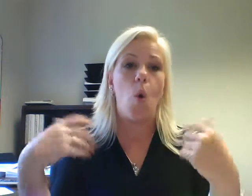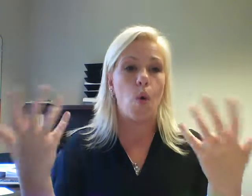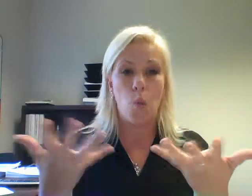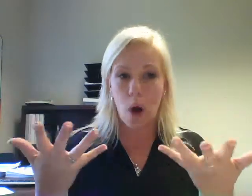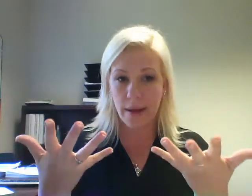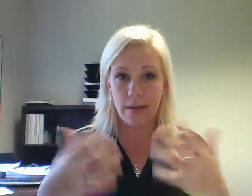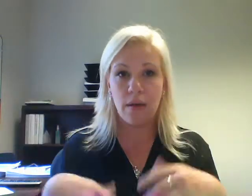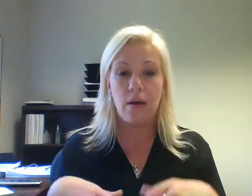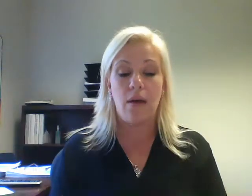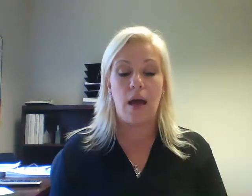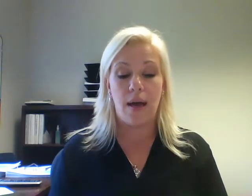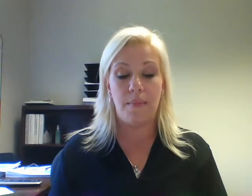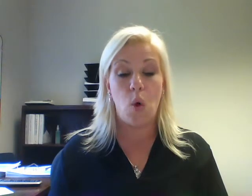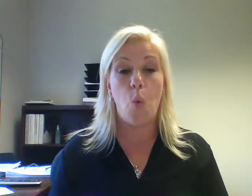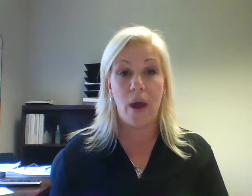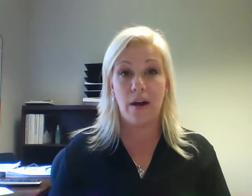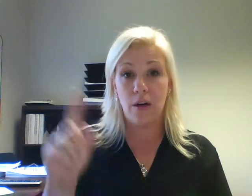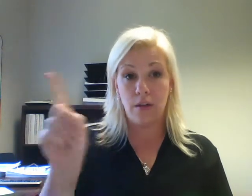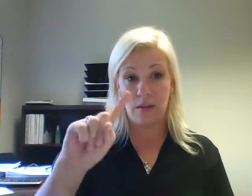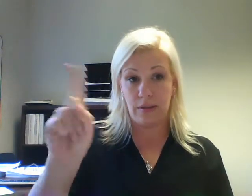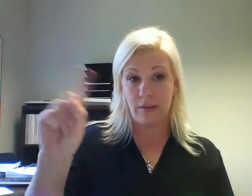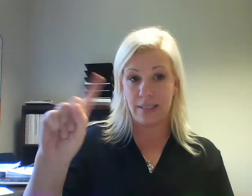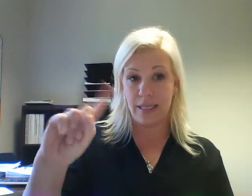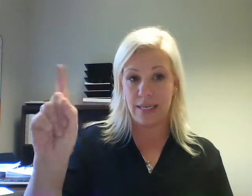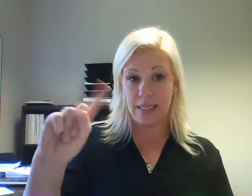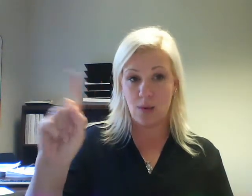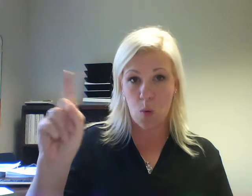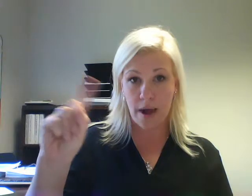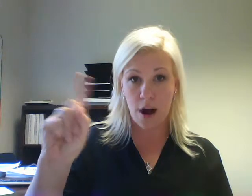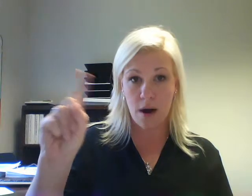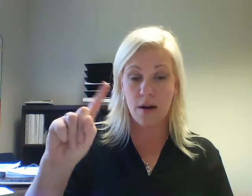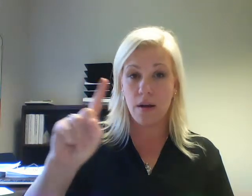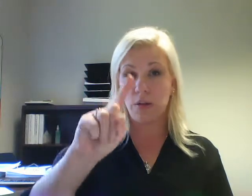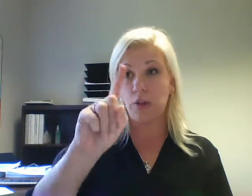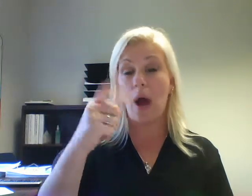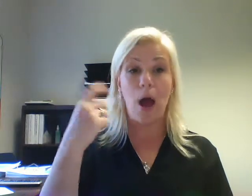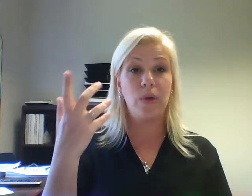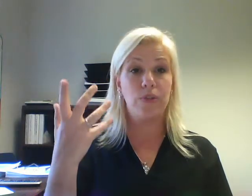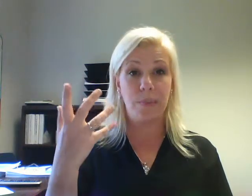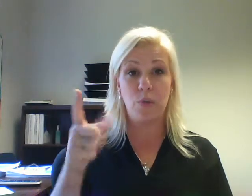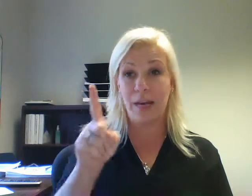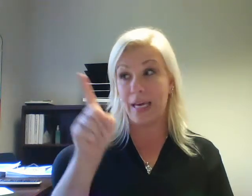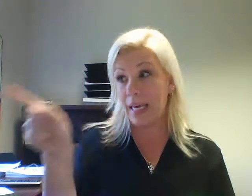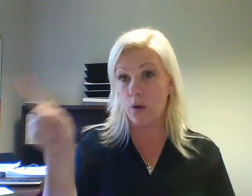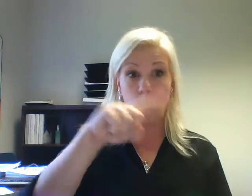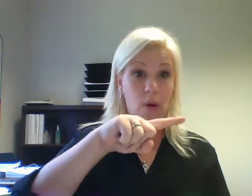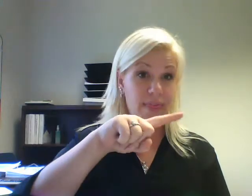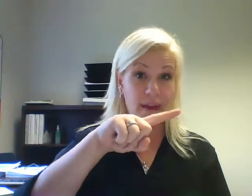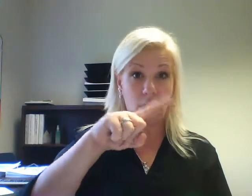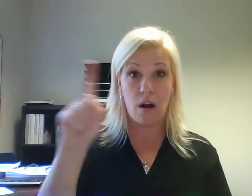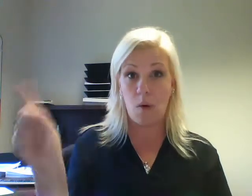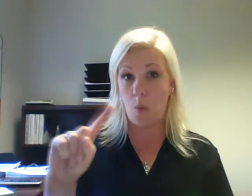or what. Where is this? Where? So I always remembered it here or there.